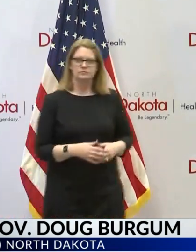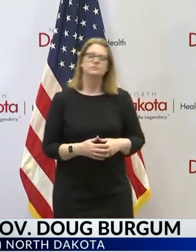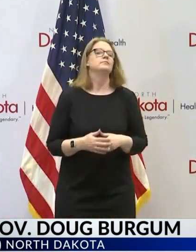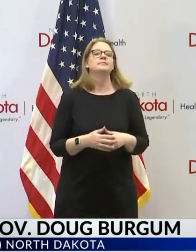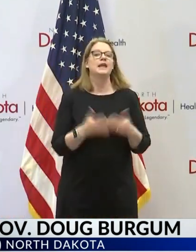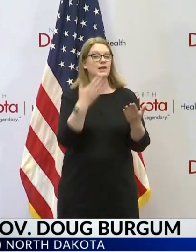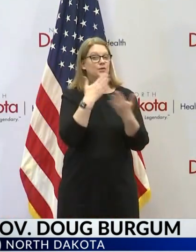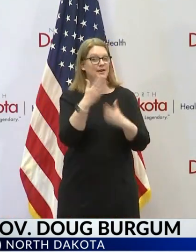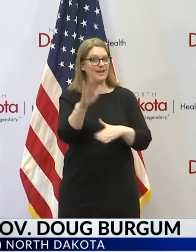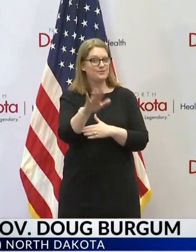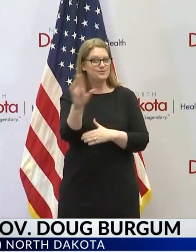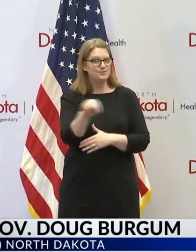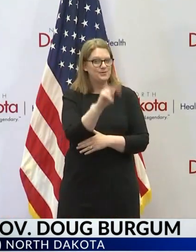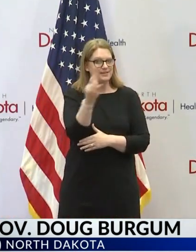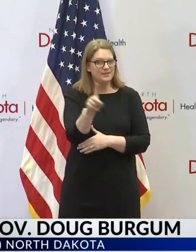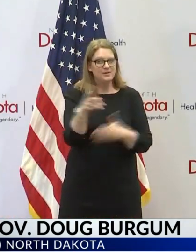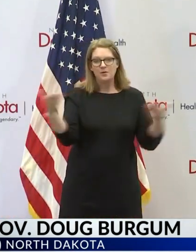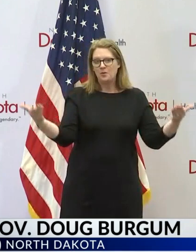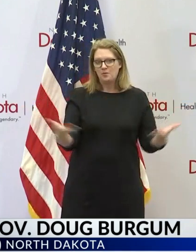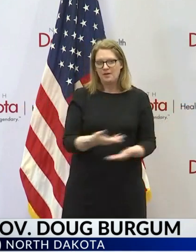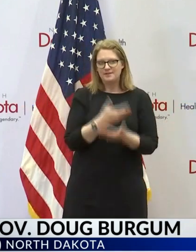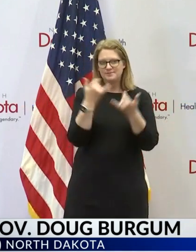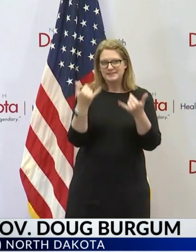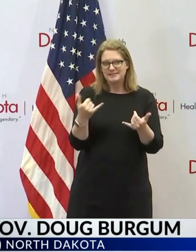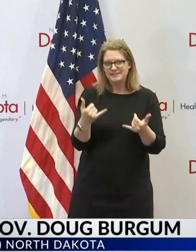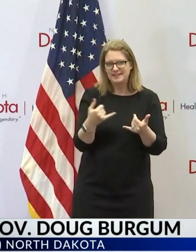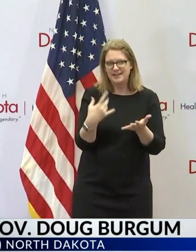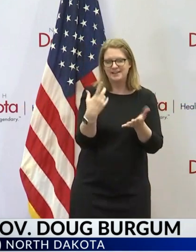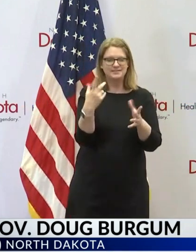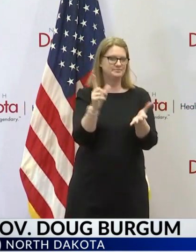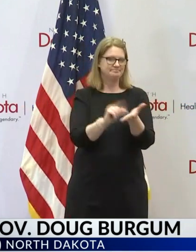North Dakota, and welcome to today's press briefing.